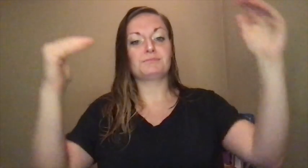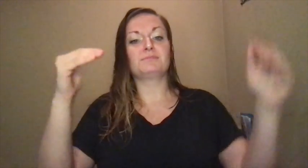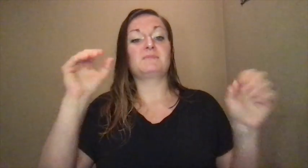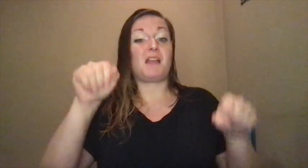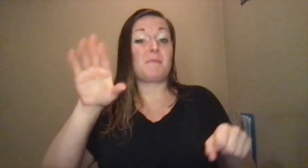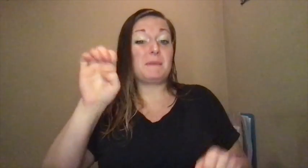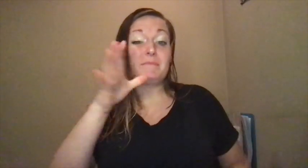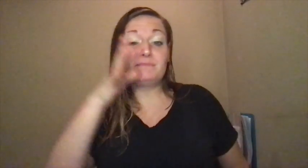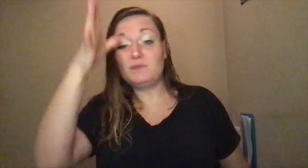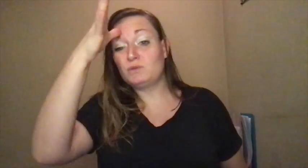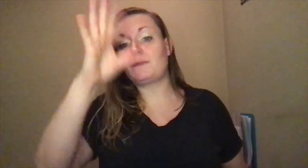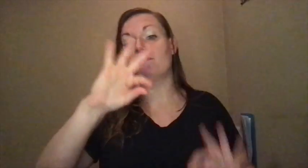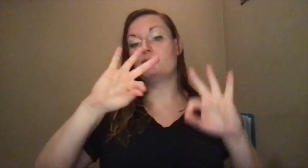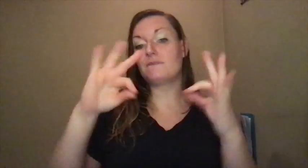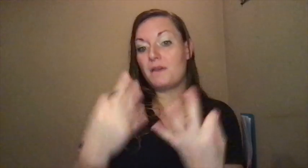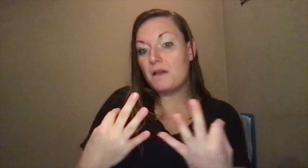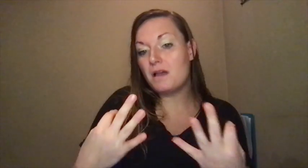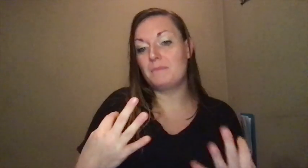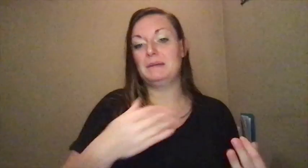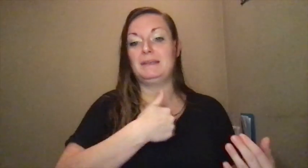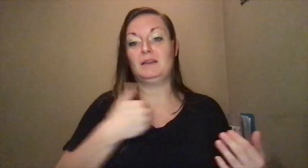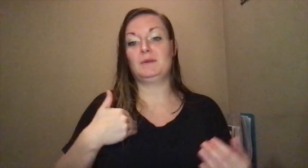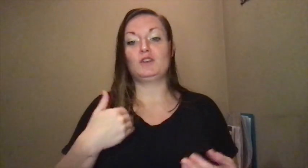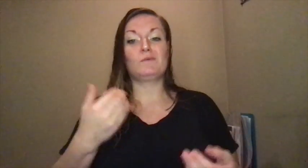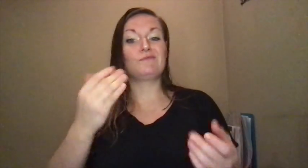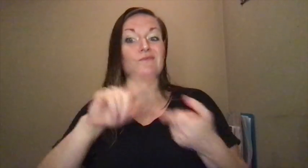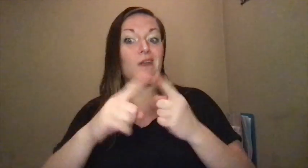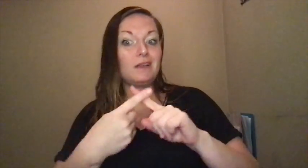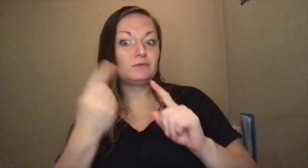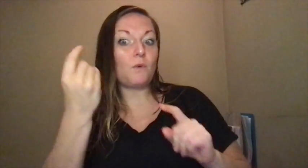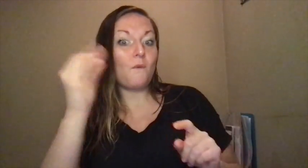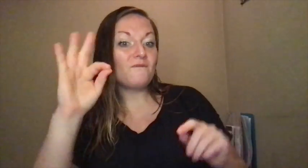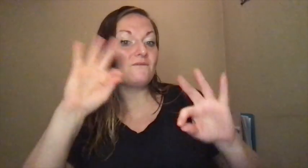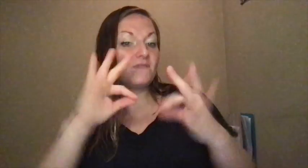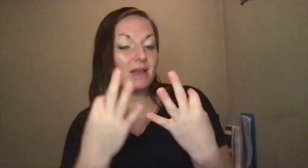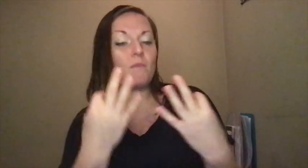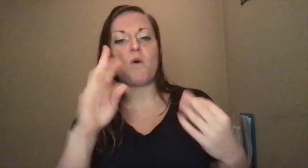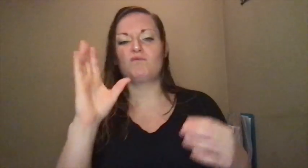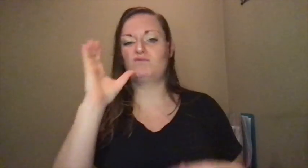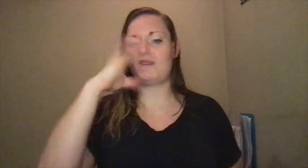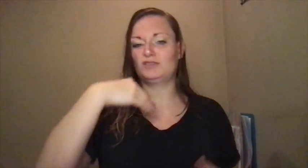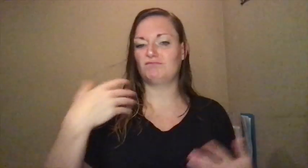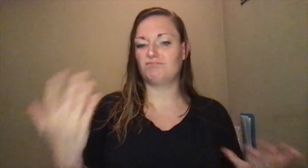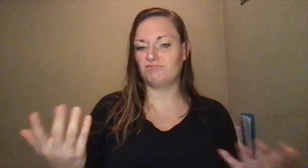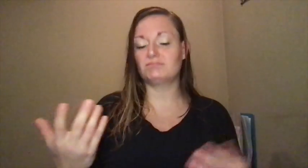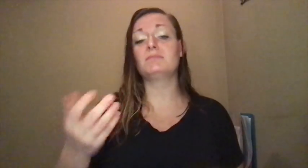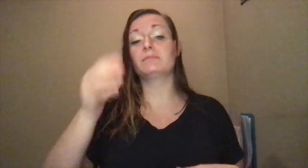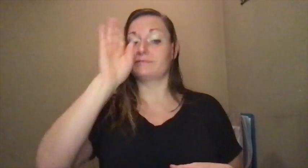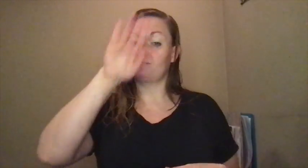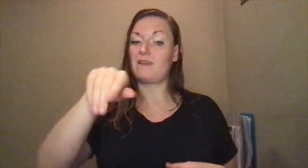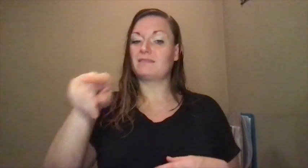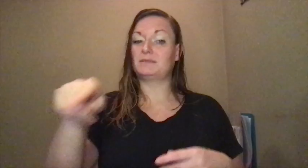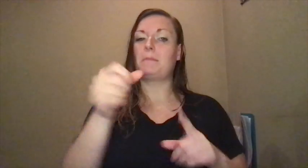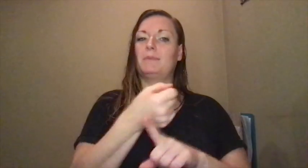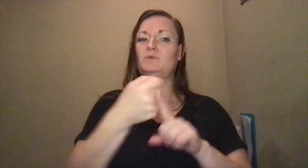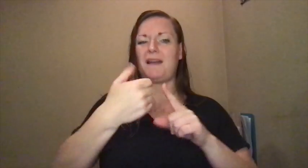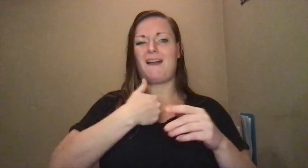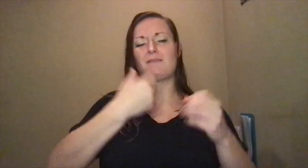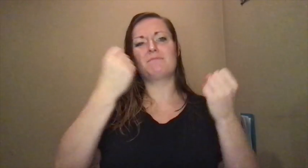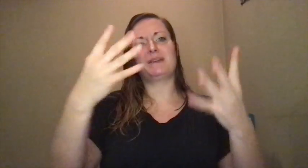straight through the bars of the jail. That is not a very good jail, because we don't want Goombas to be able to escape from here. The reason that the Goombas can